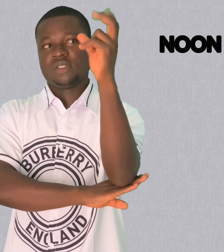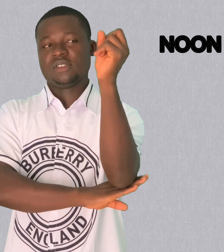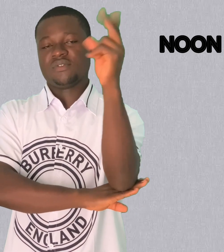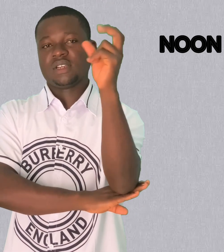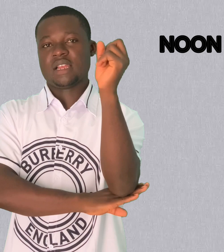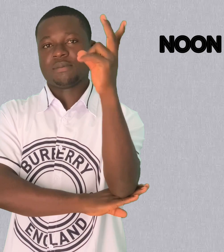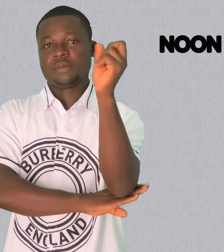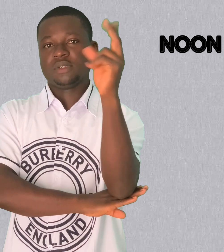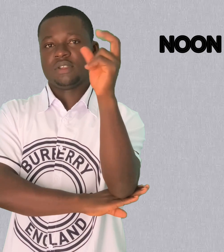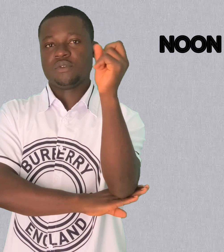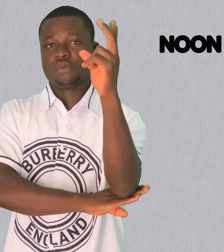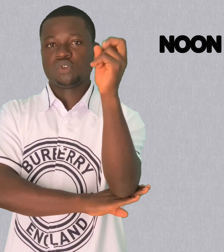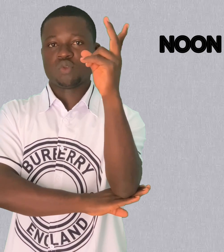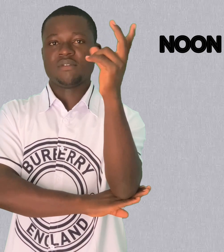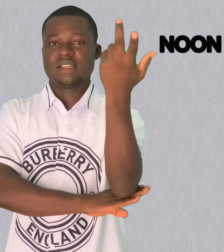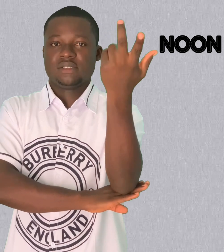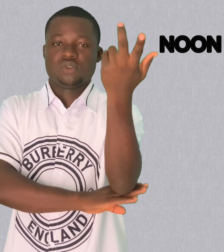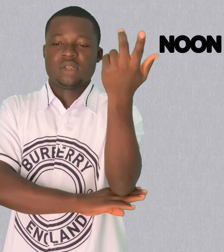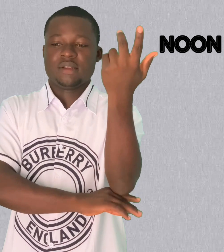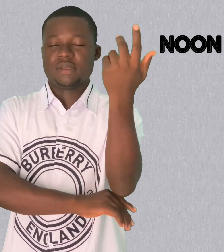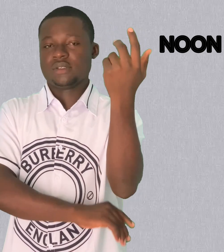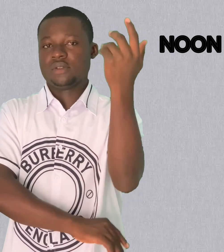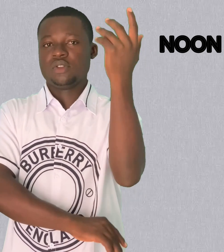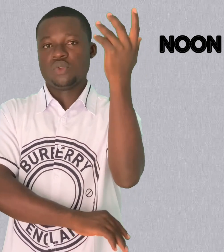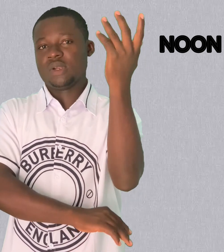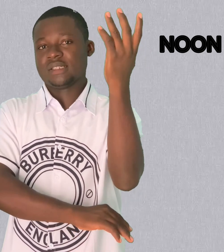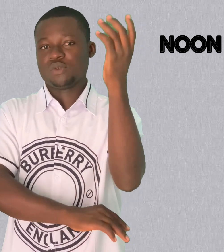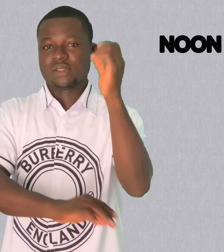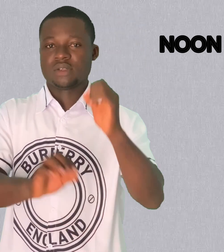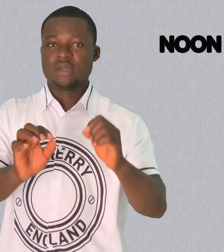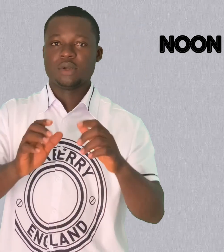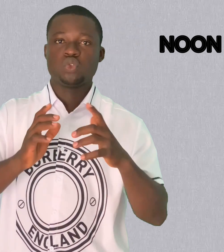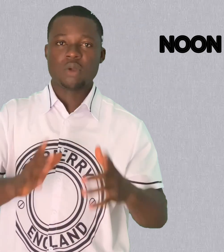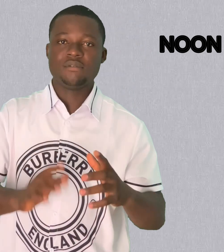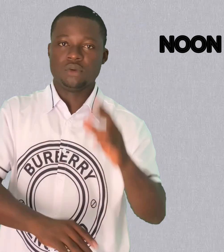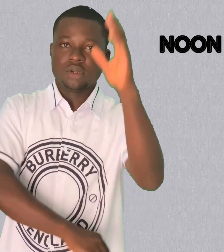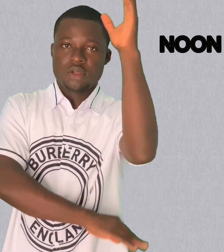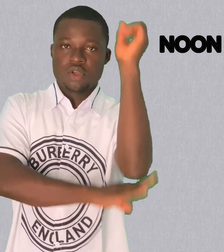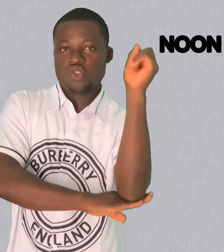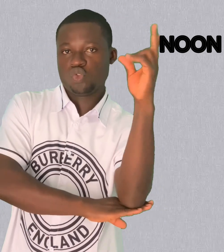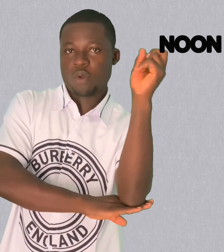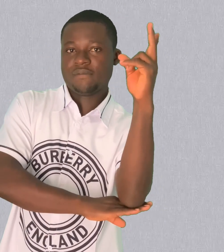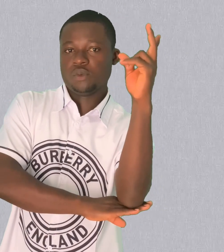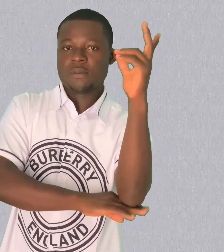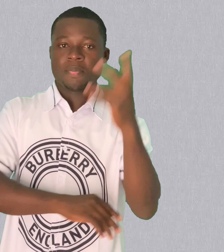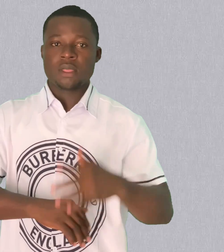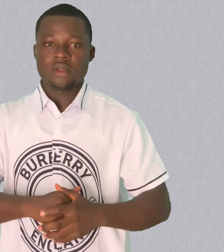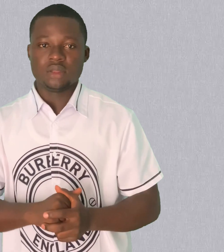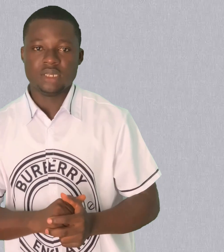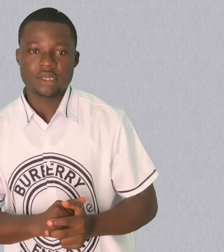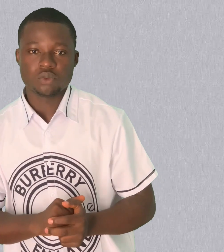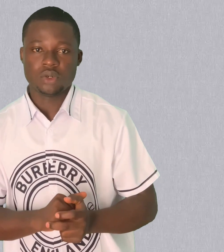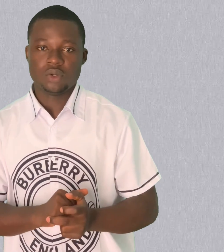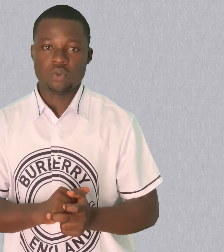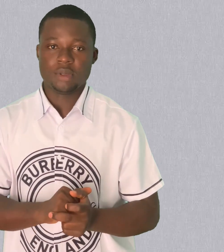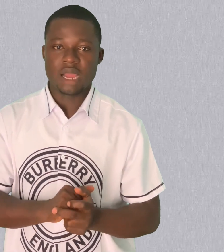is very appropriate if you put 12 like this to let the person know that you are talking about 12 noon. 12 noon. The next word we'll be